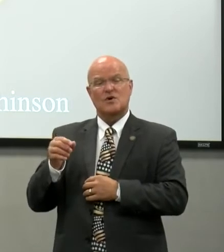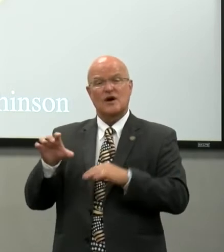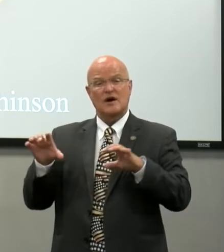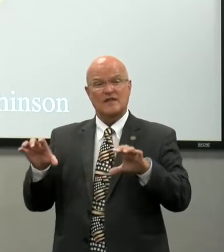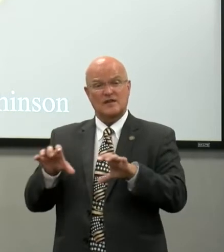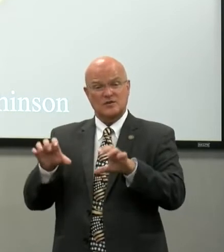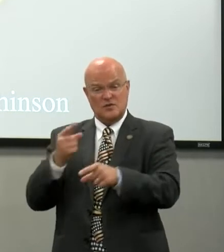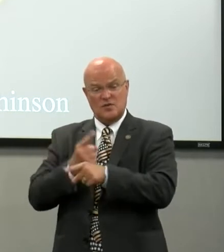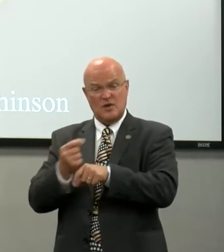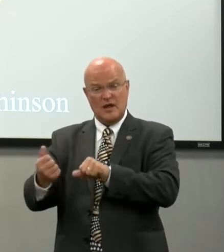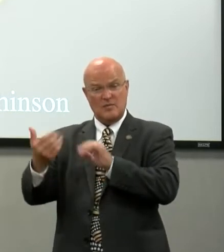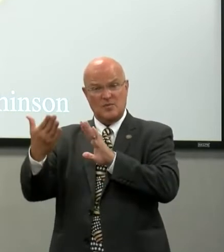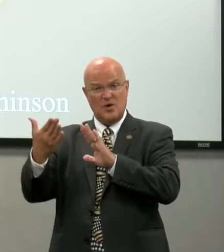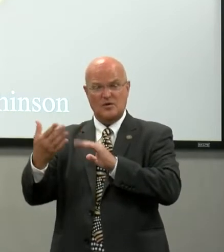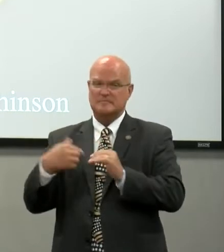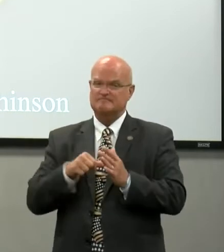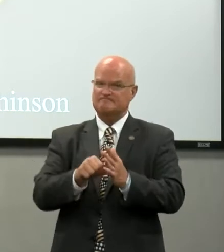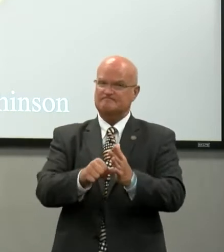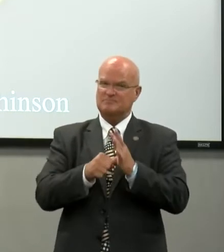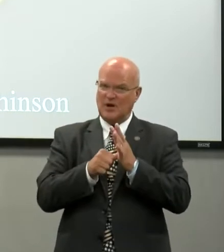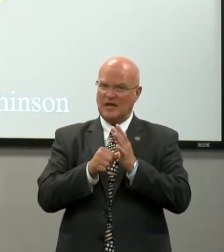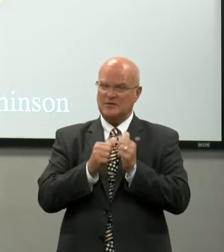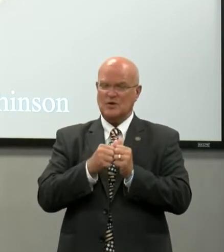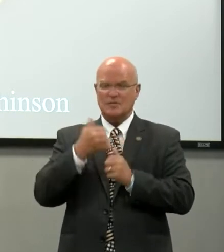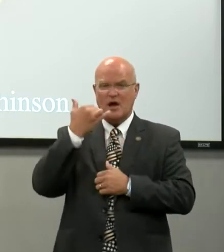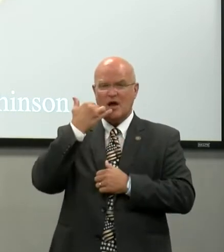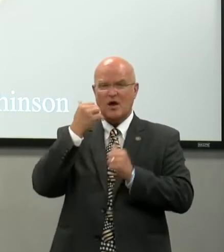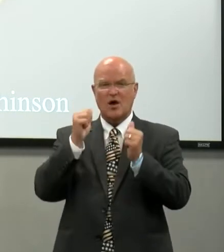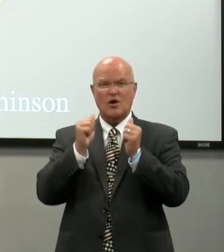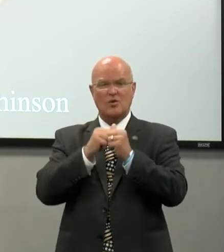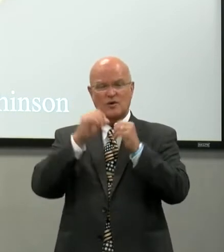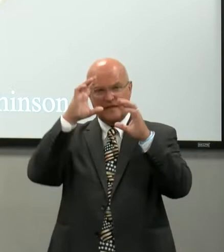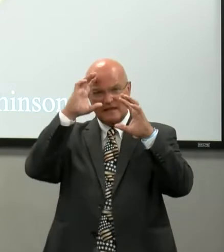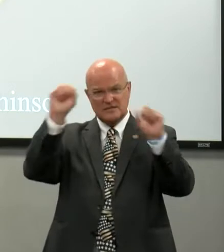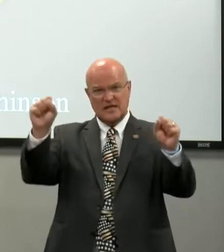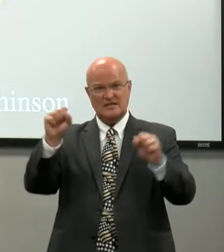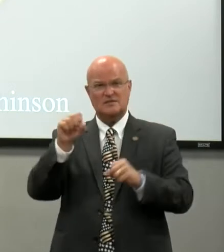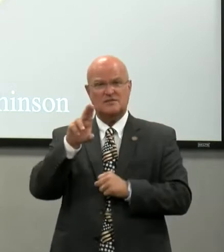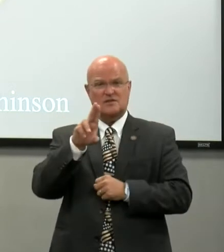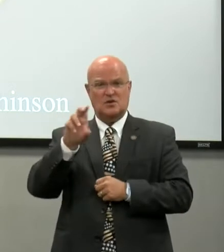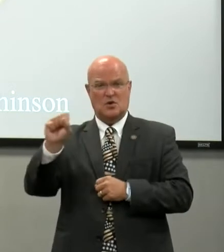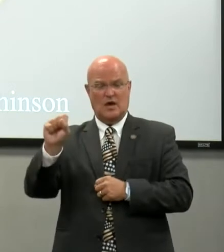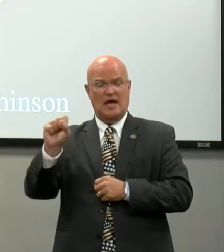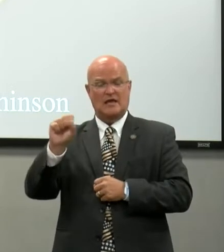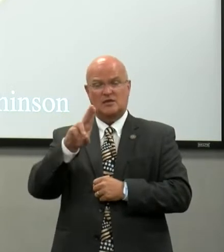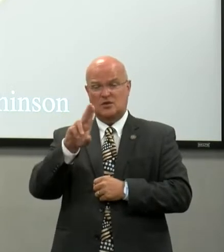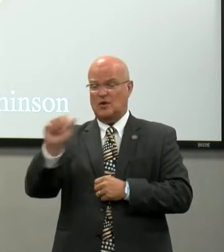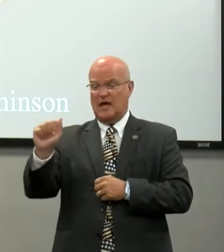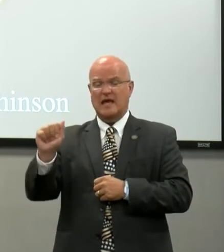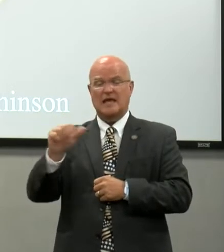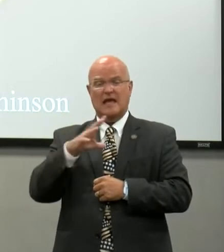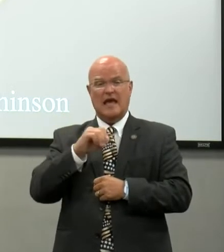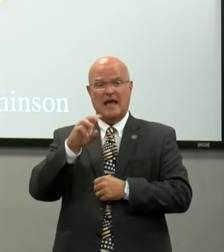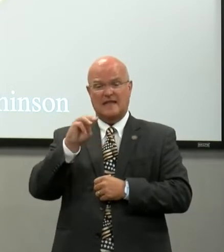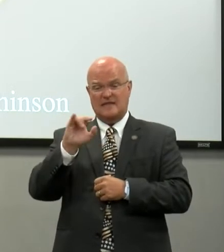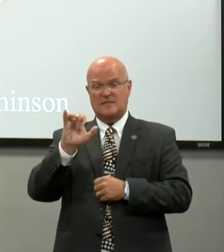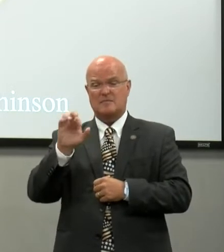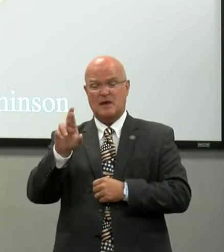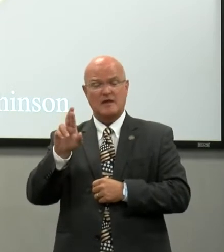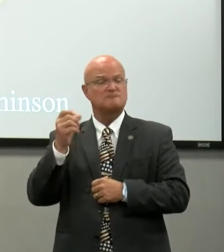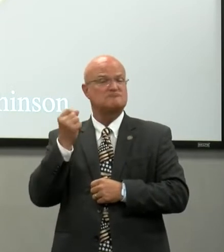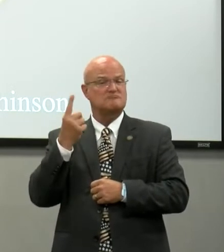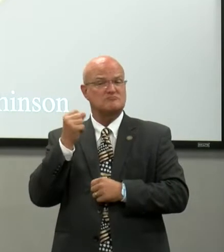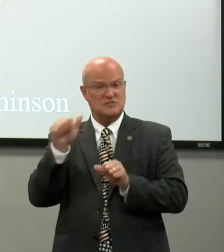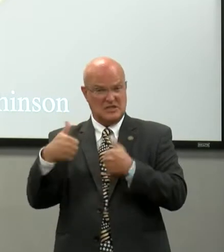the right approach, and I was very impressed with my call with the chancellor today and the mayor. They understand the challenge that